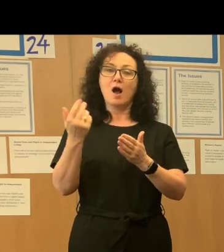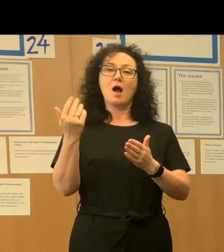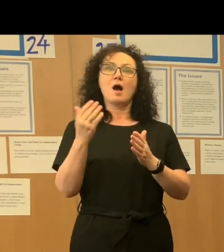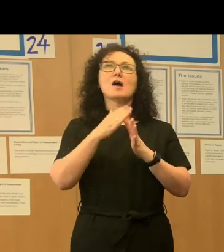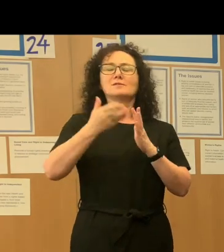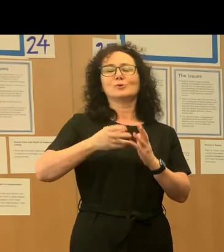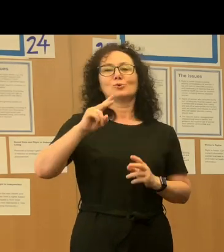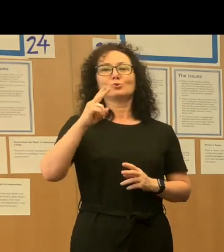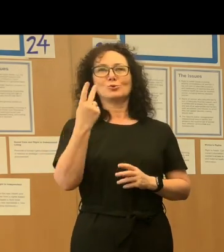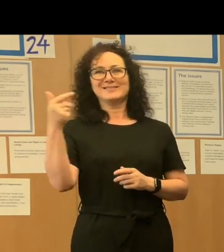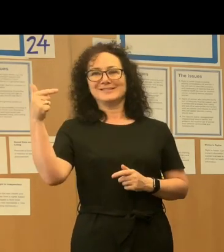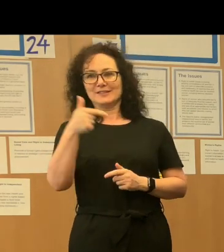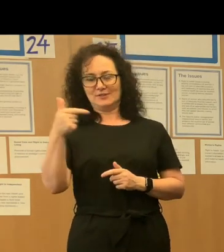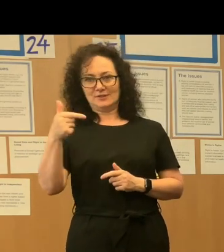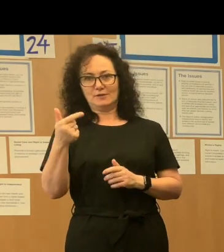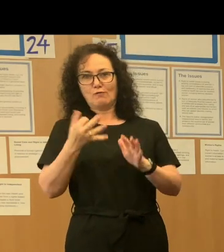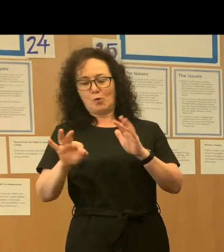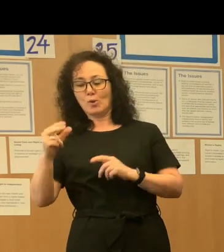2017.